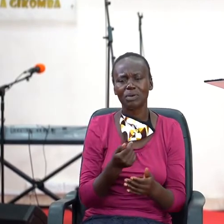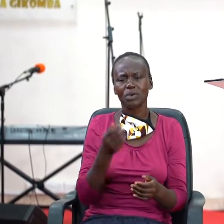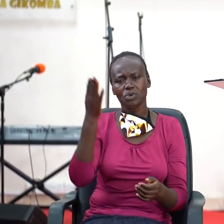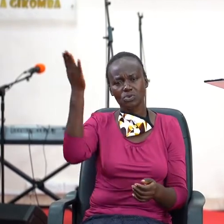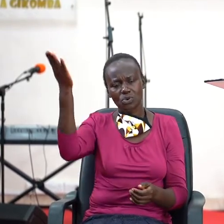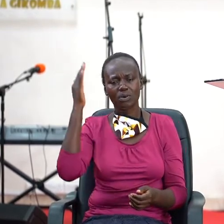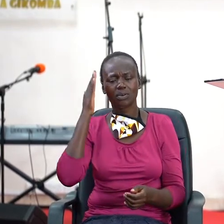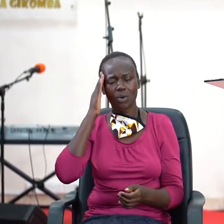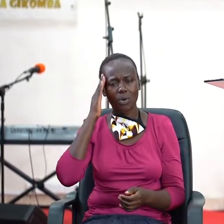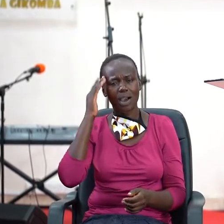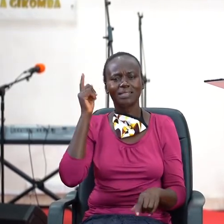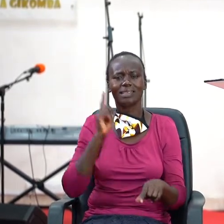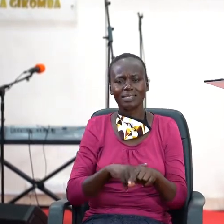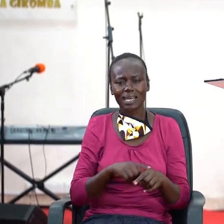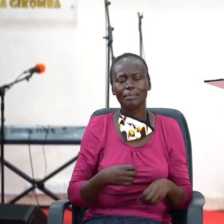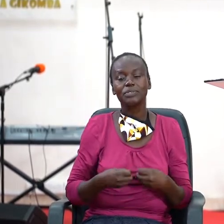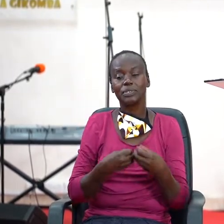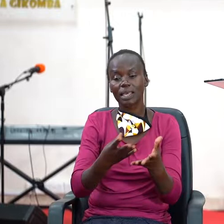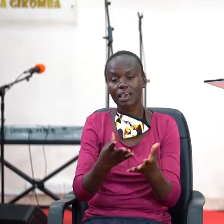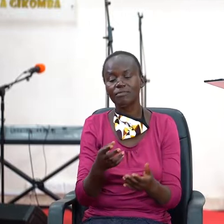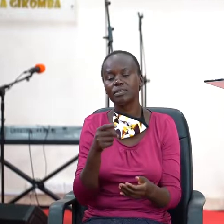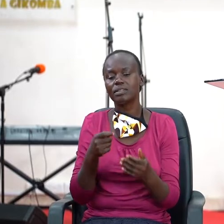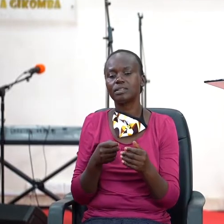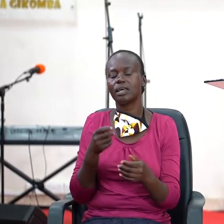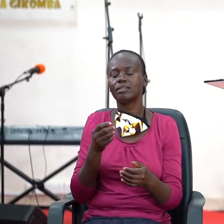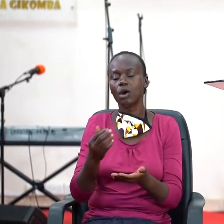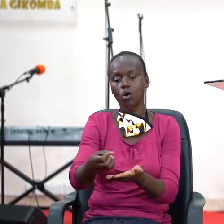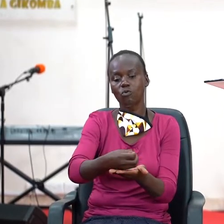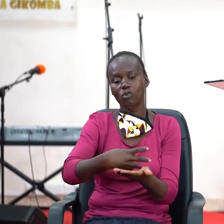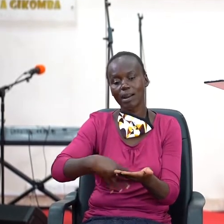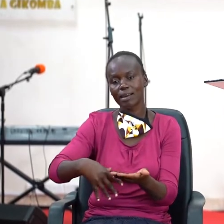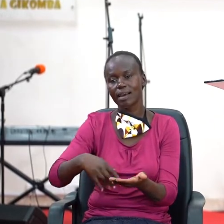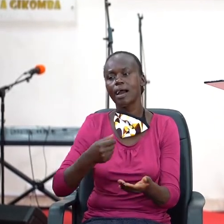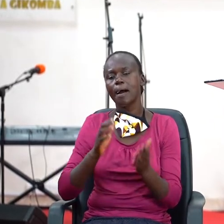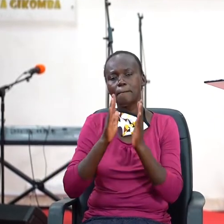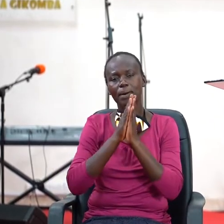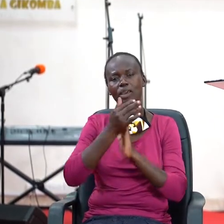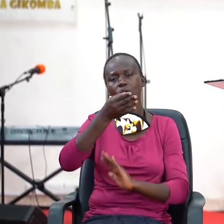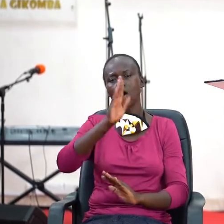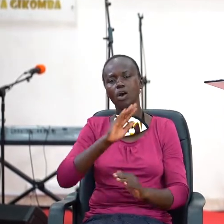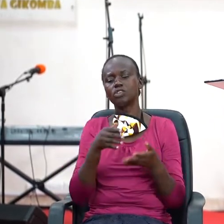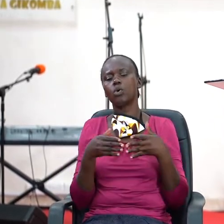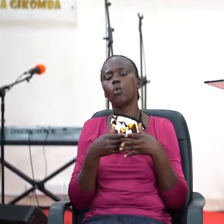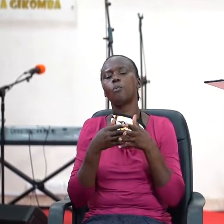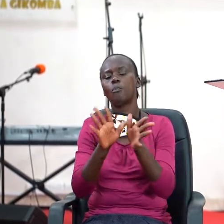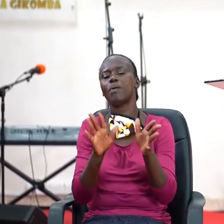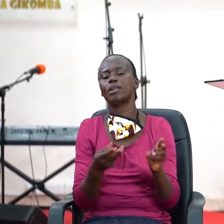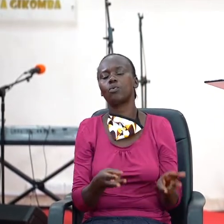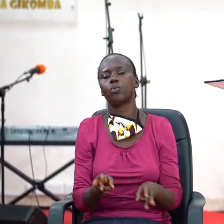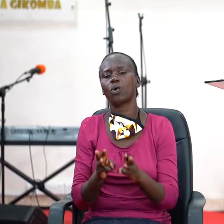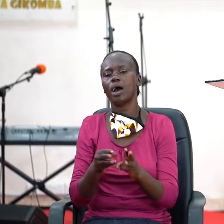unajua. Lakini anapotoa hii mbegu kama sadaka, ninaomba utamfungulia milango,